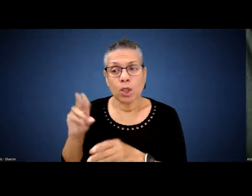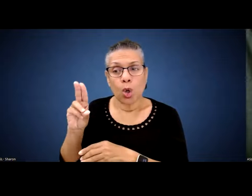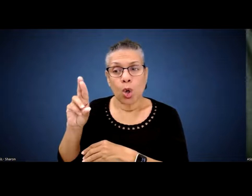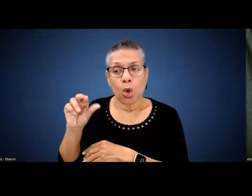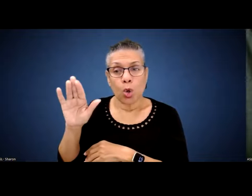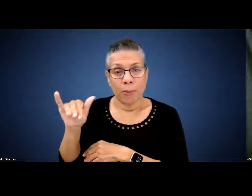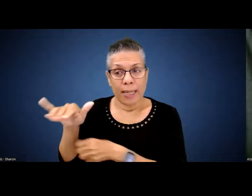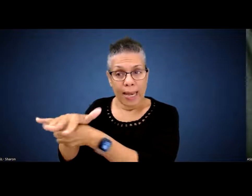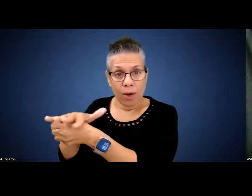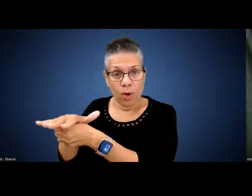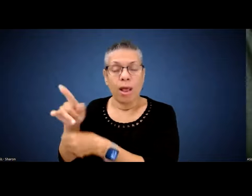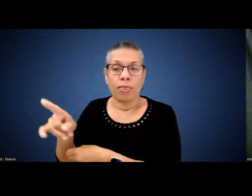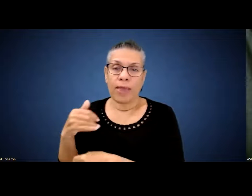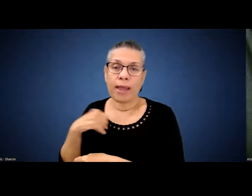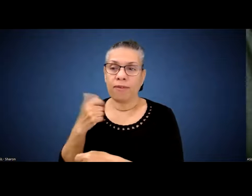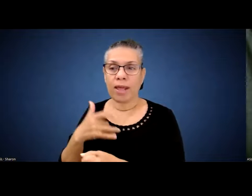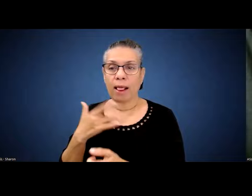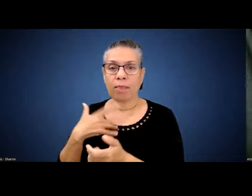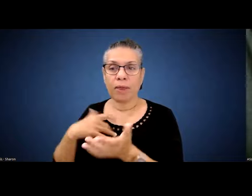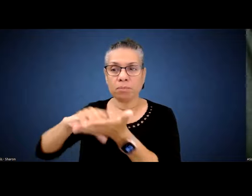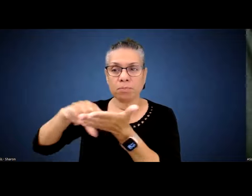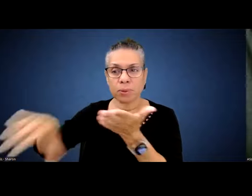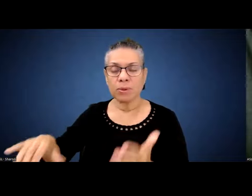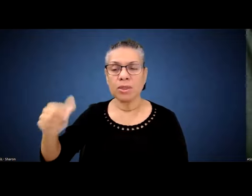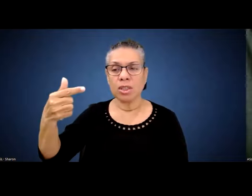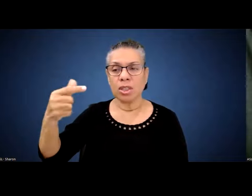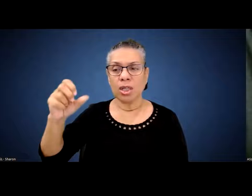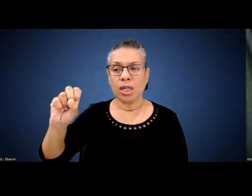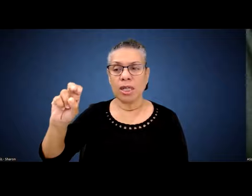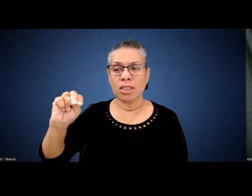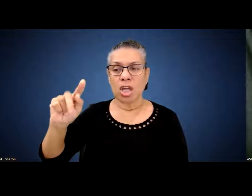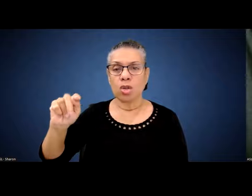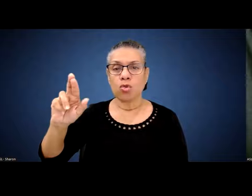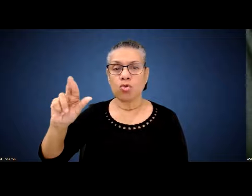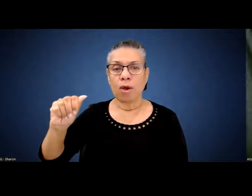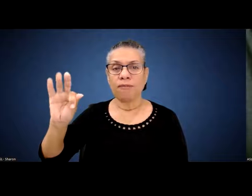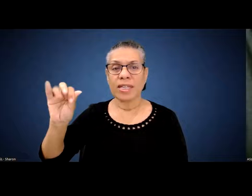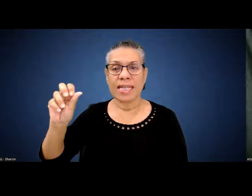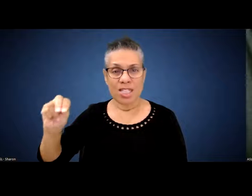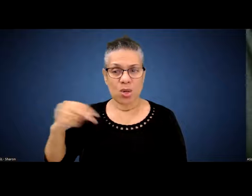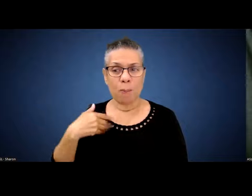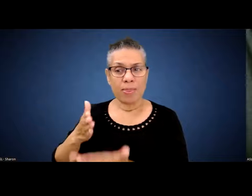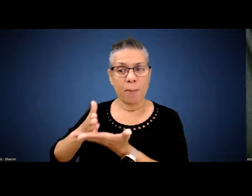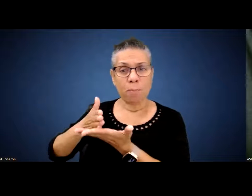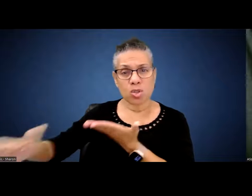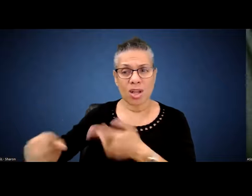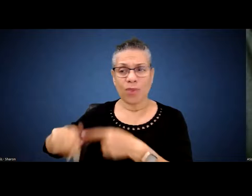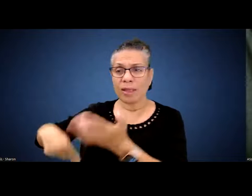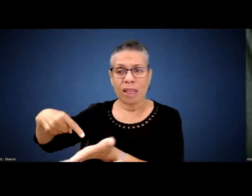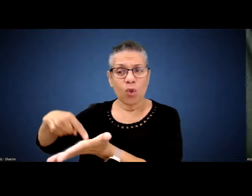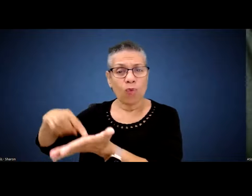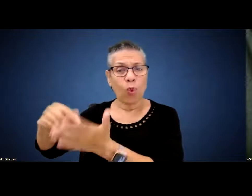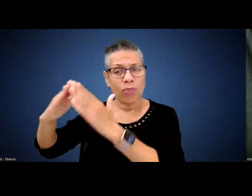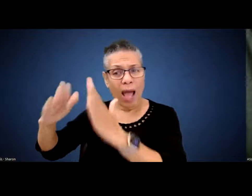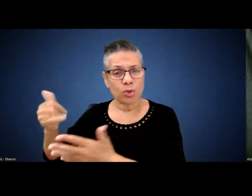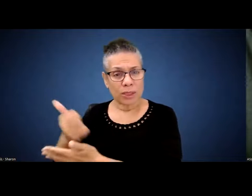be experiencing displacement and gentrification. And I think there are arguments different ways about